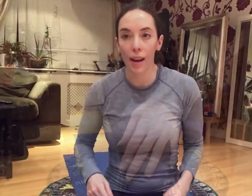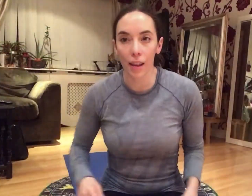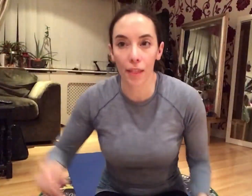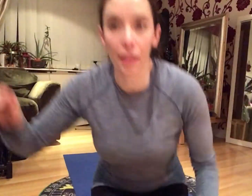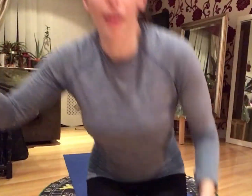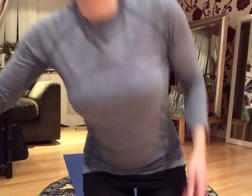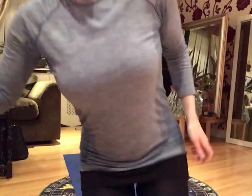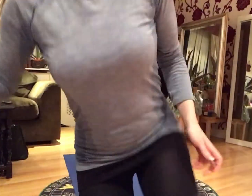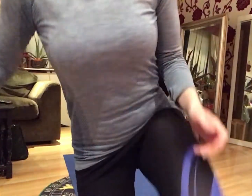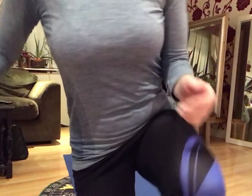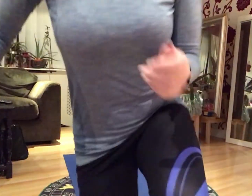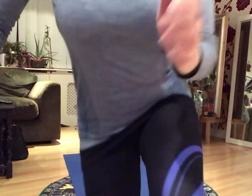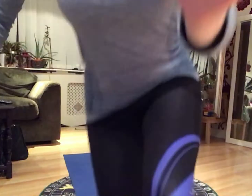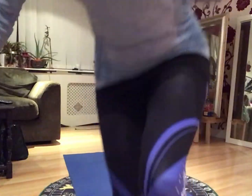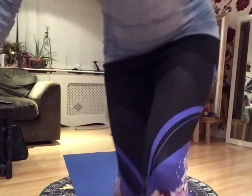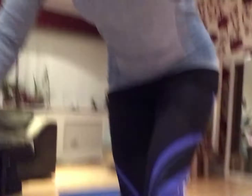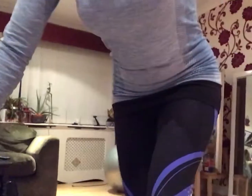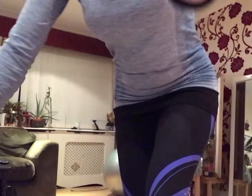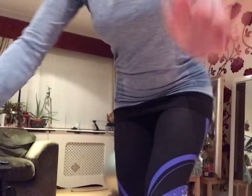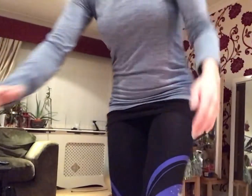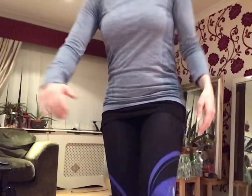with some